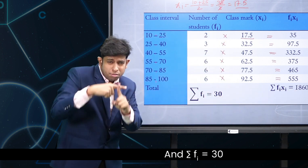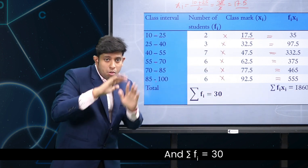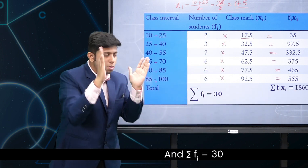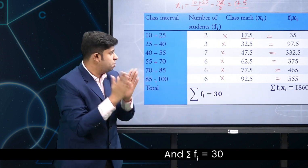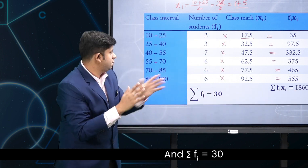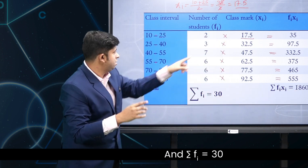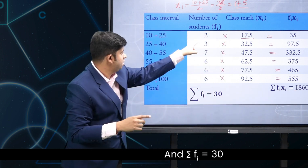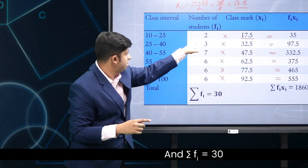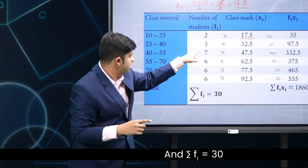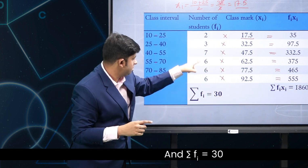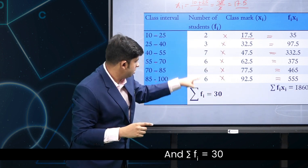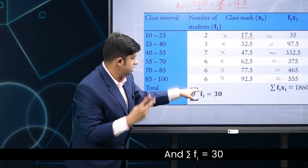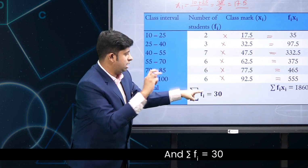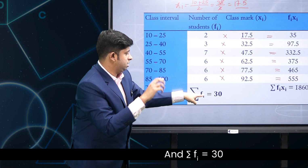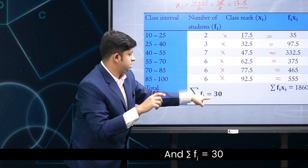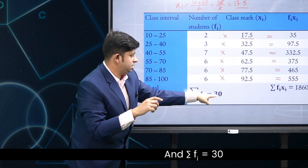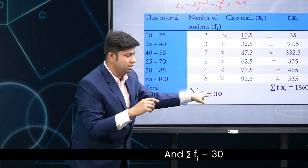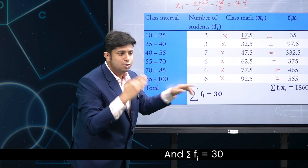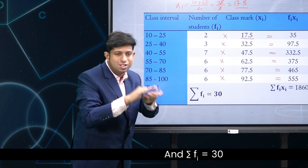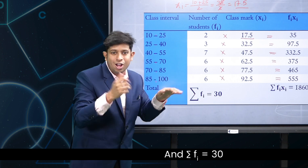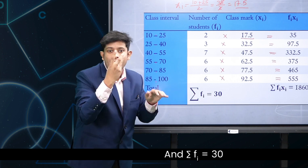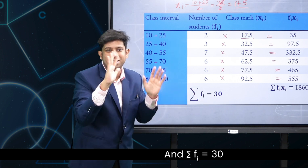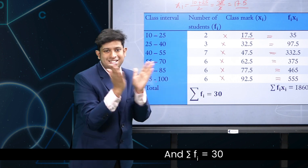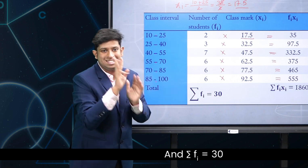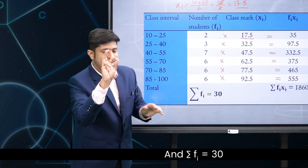and the summation of Fi is equal to 30.